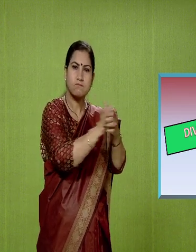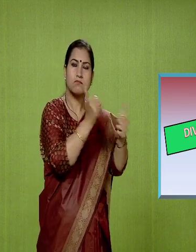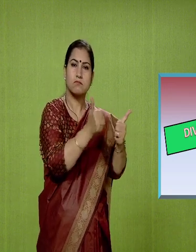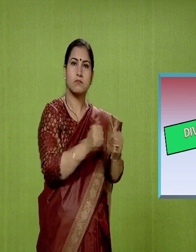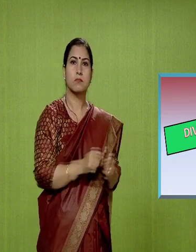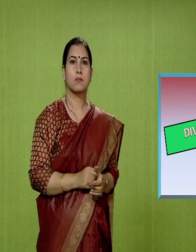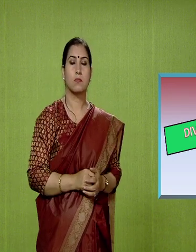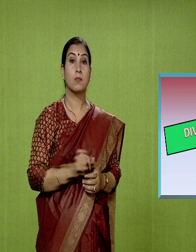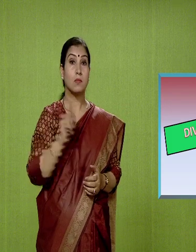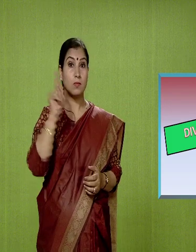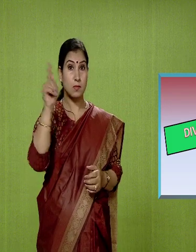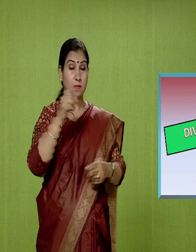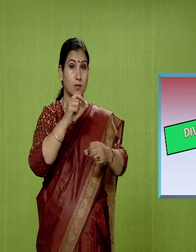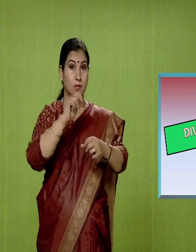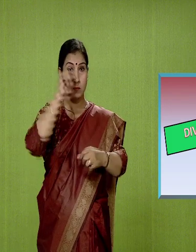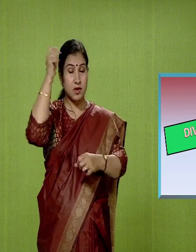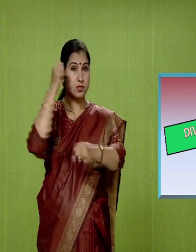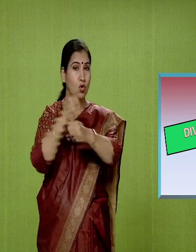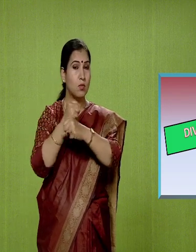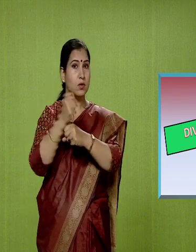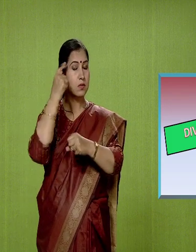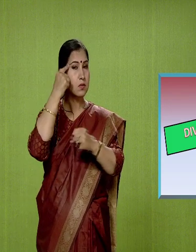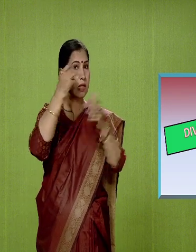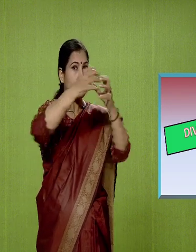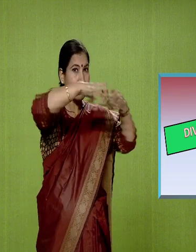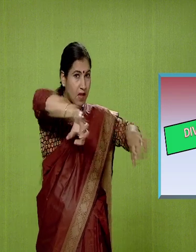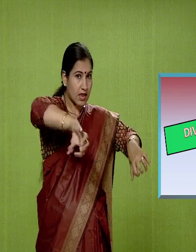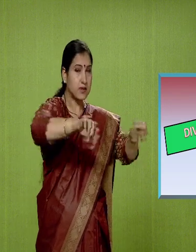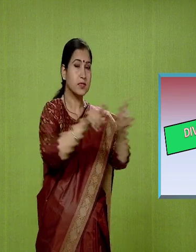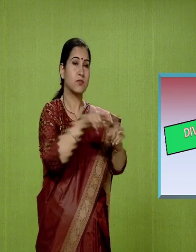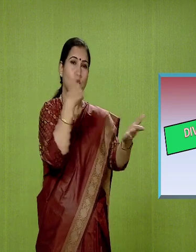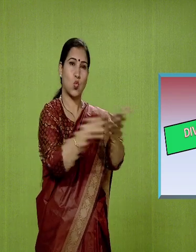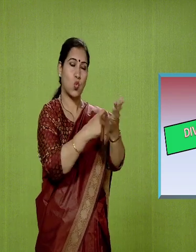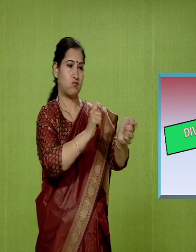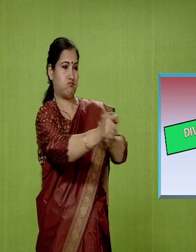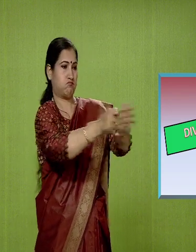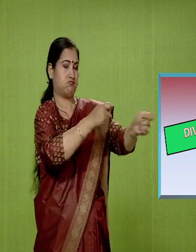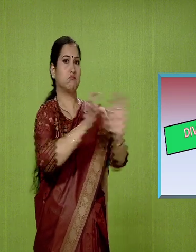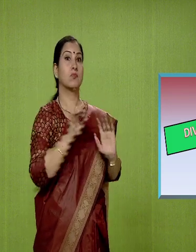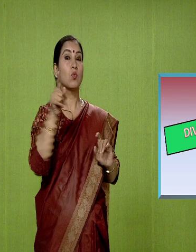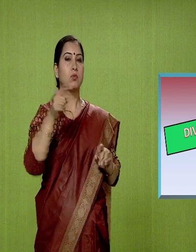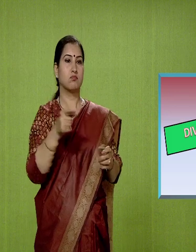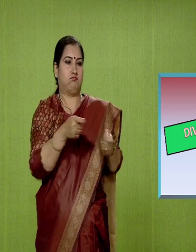The British used the policy of divide and rule to maintain their rule in the